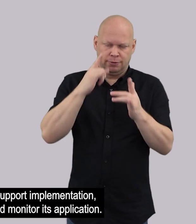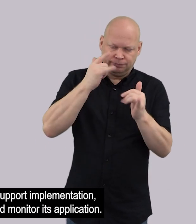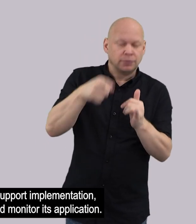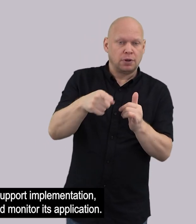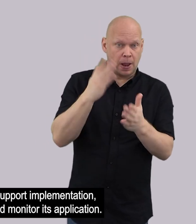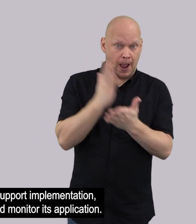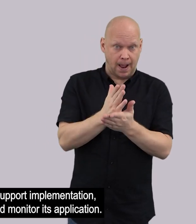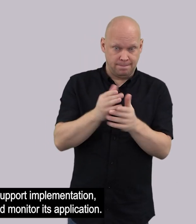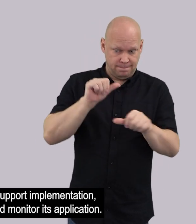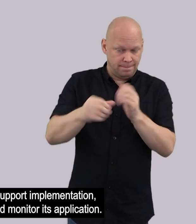application.